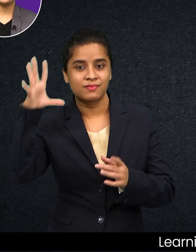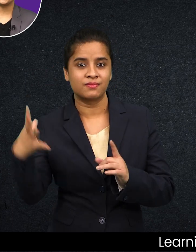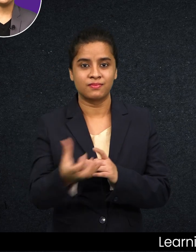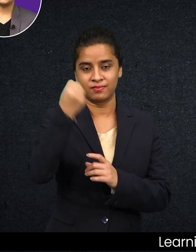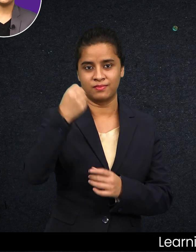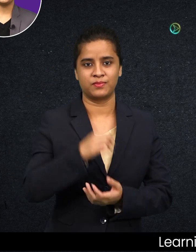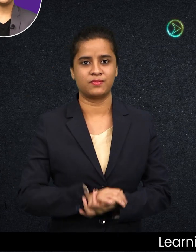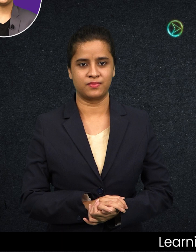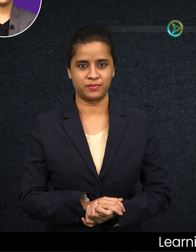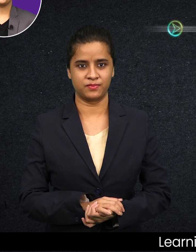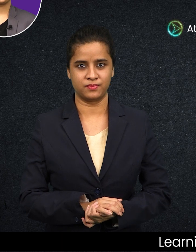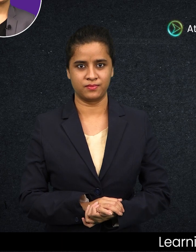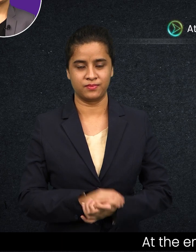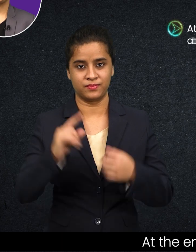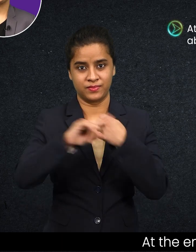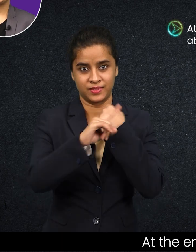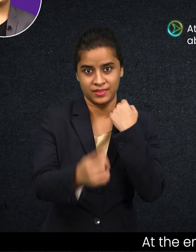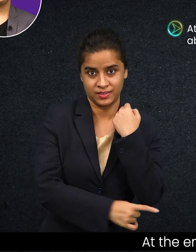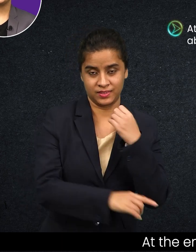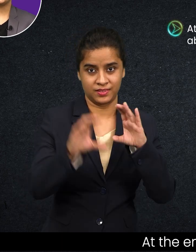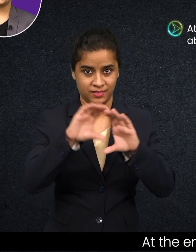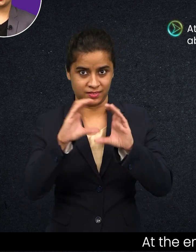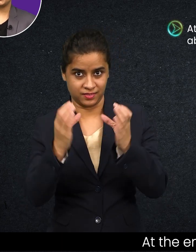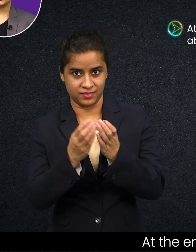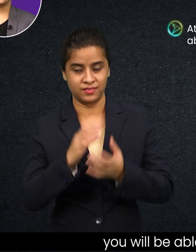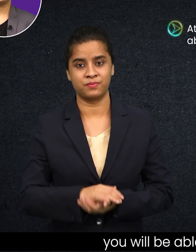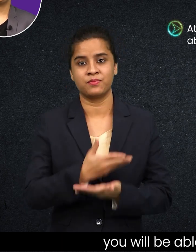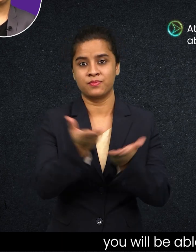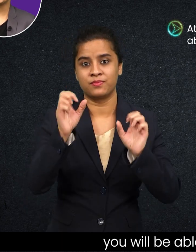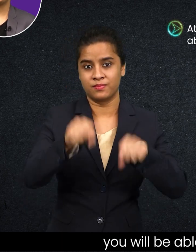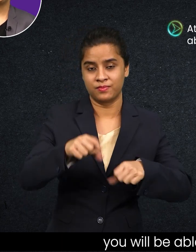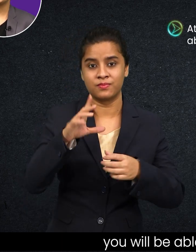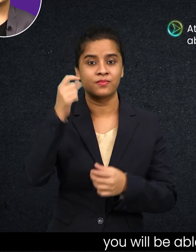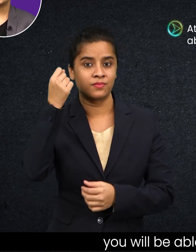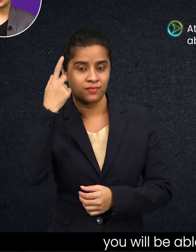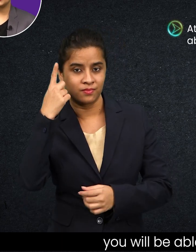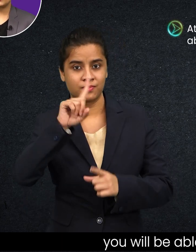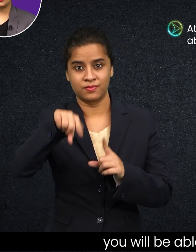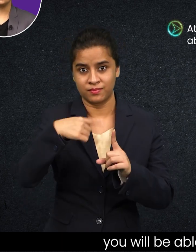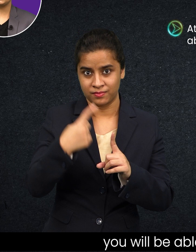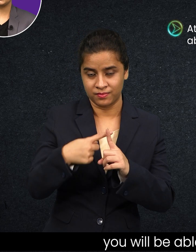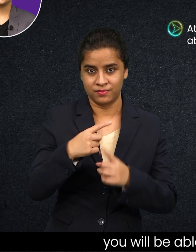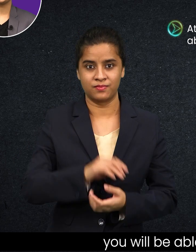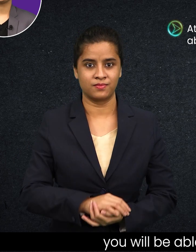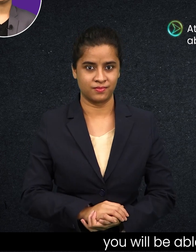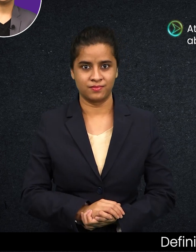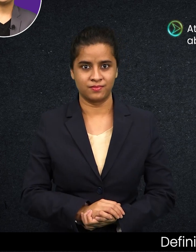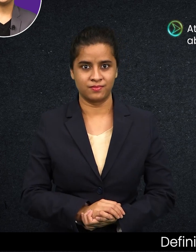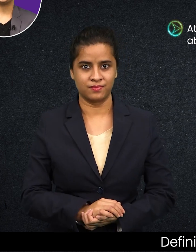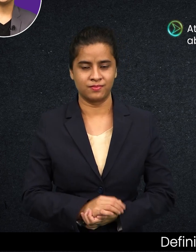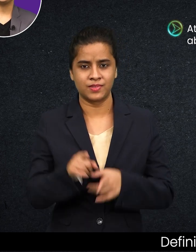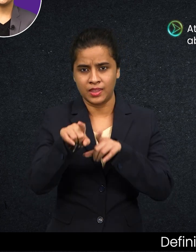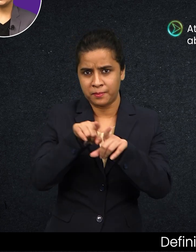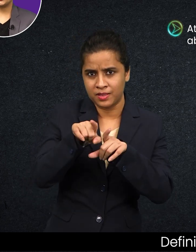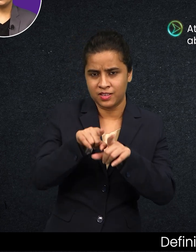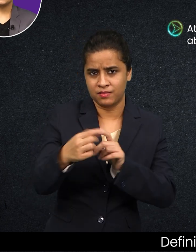Learning outcomes. At the end of this session, you will be able to understand about